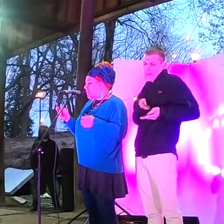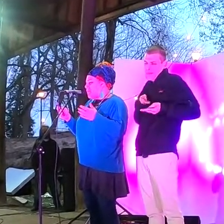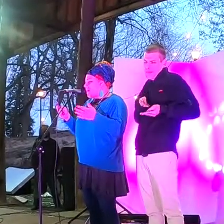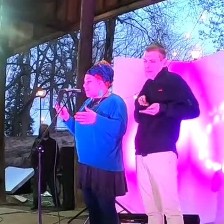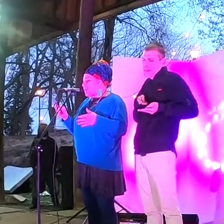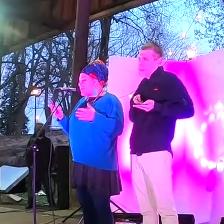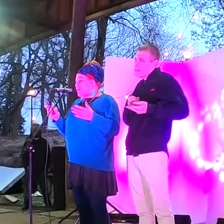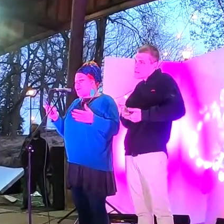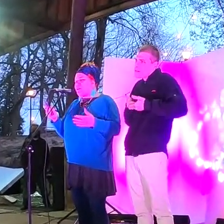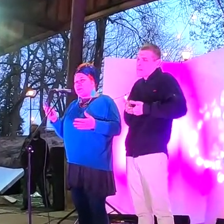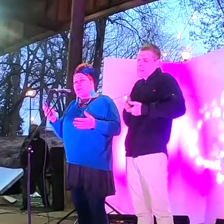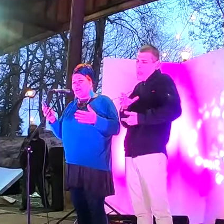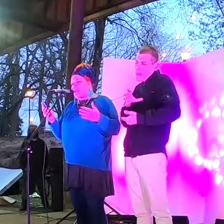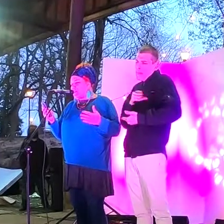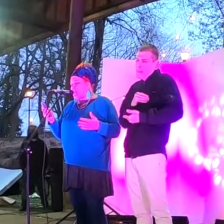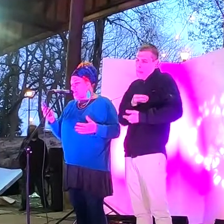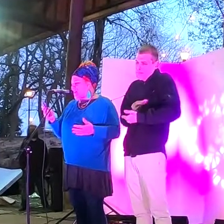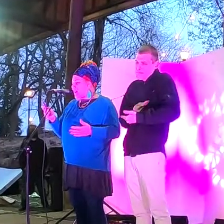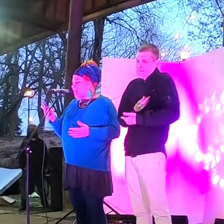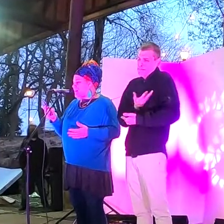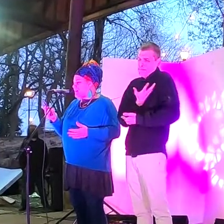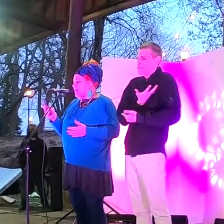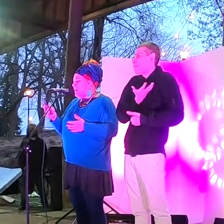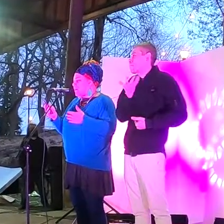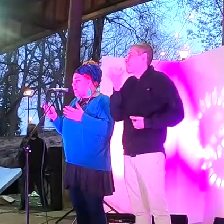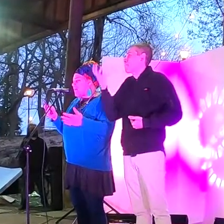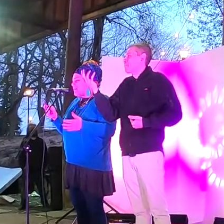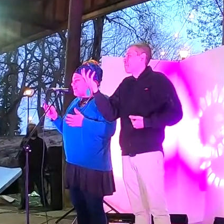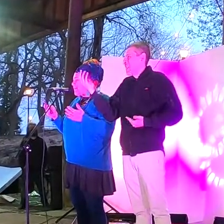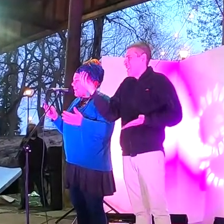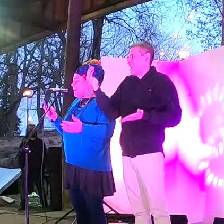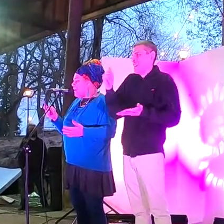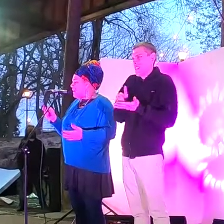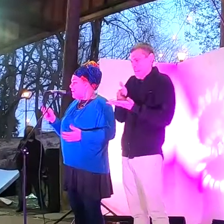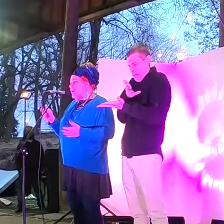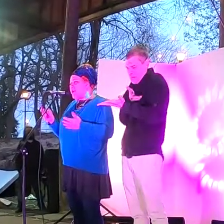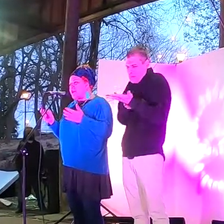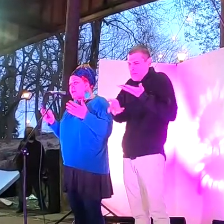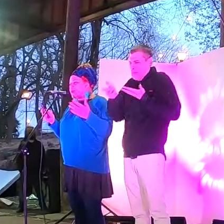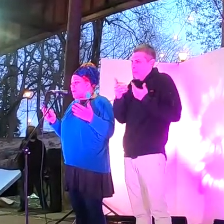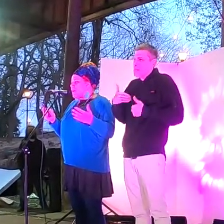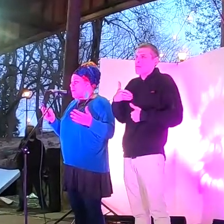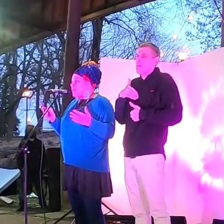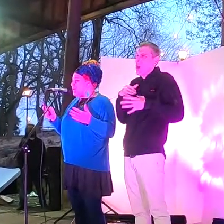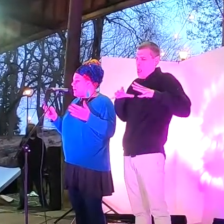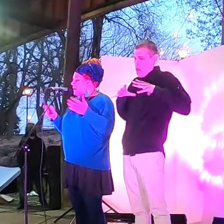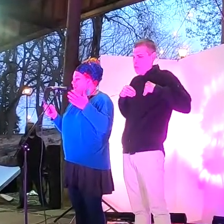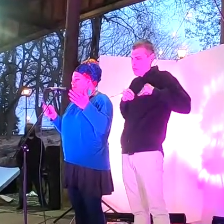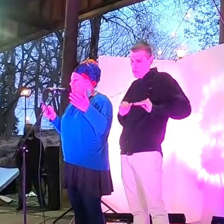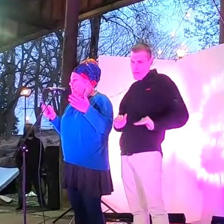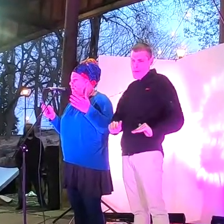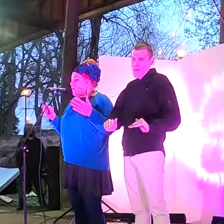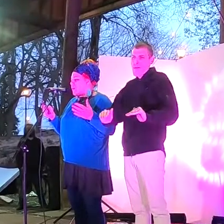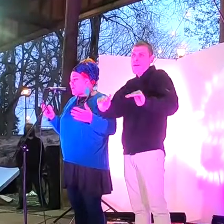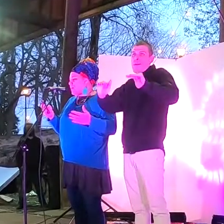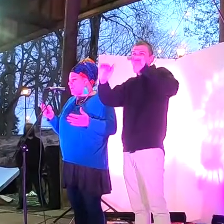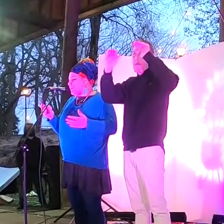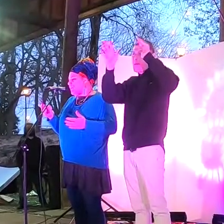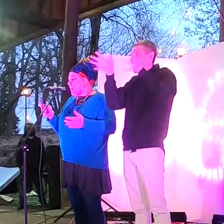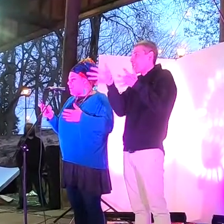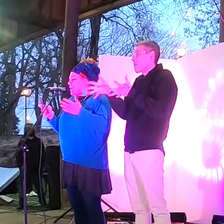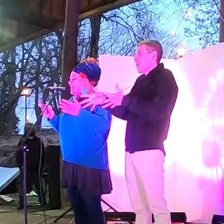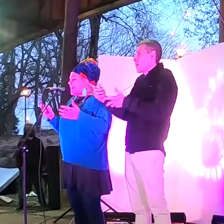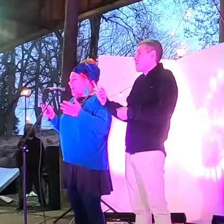empty, breasts return to my lover's chance. Breasts fading, babies grown, lovers on their